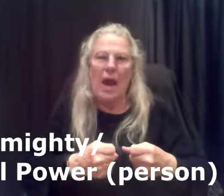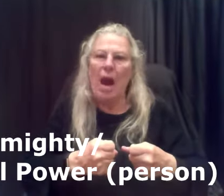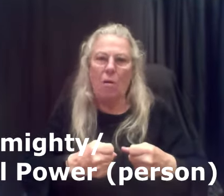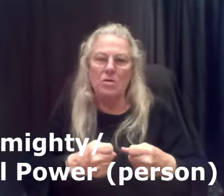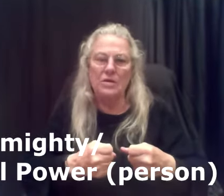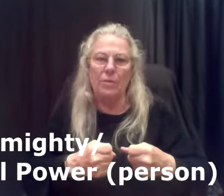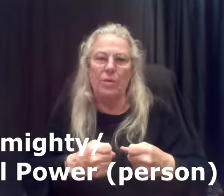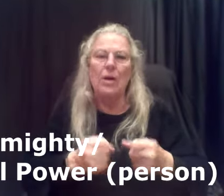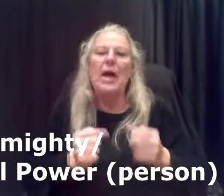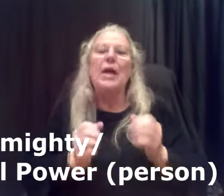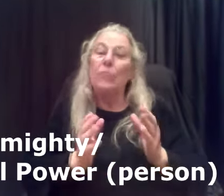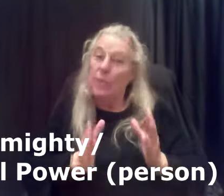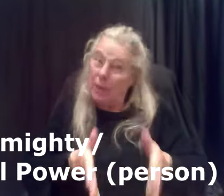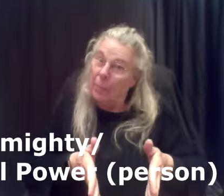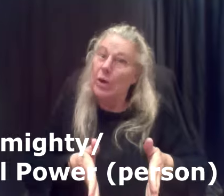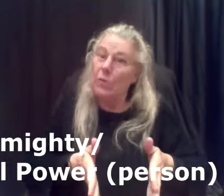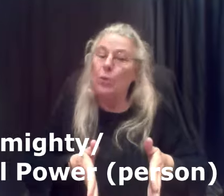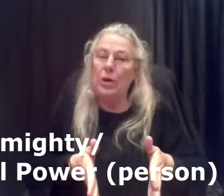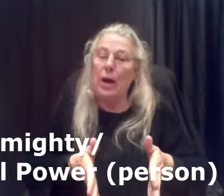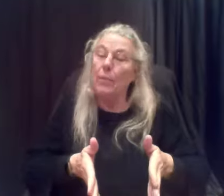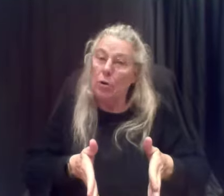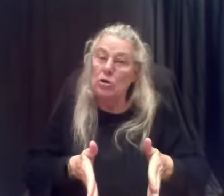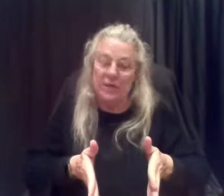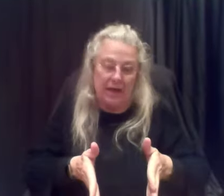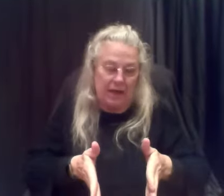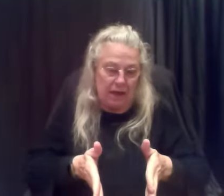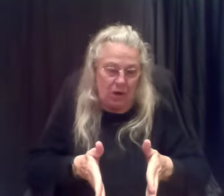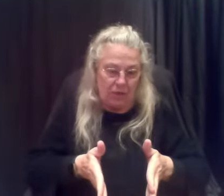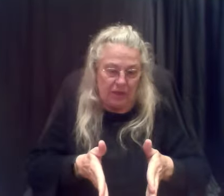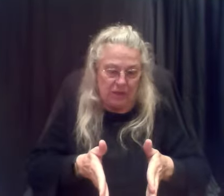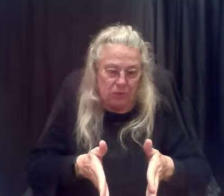power symbol. Remembering to put a person ending on this one.